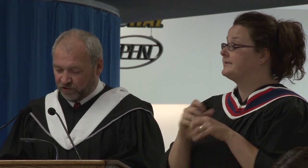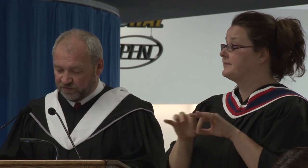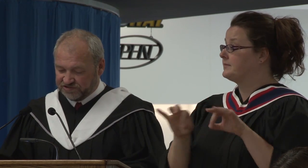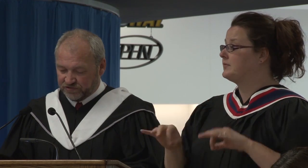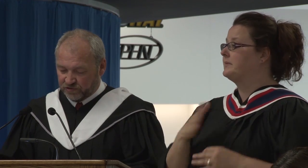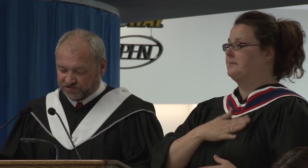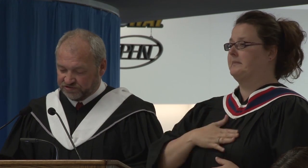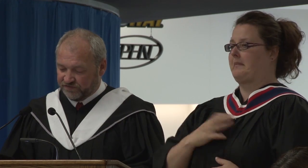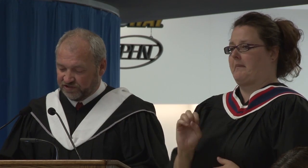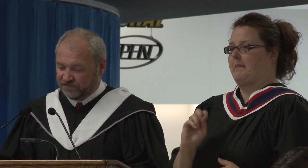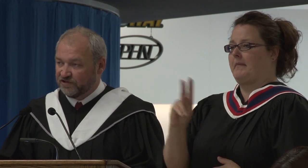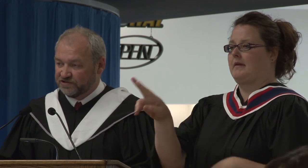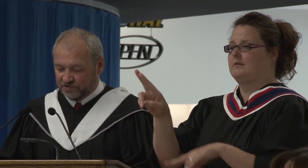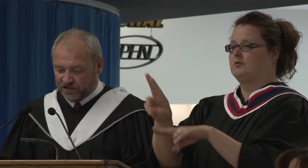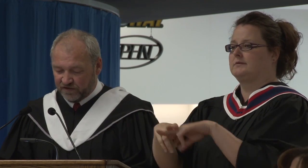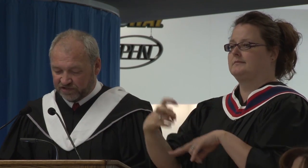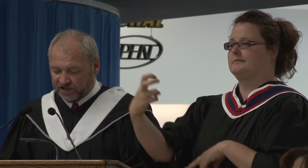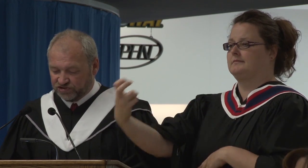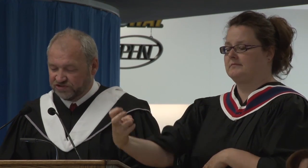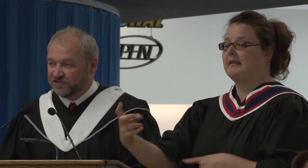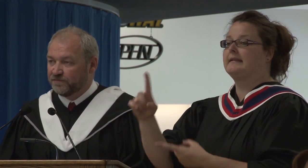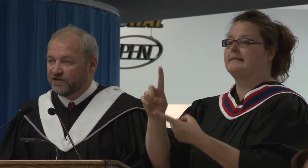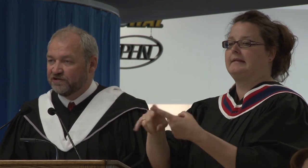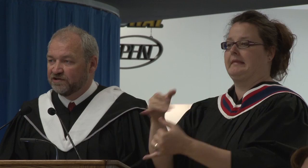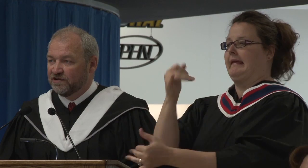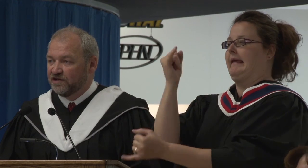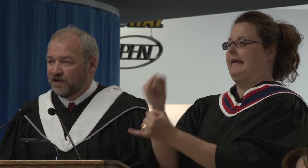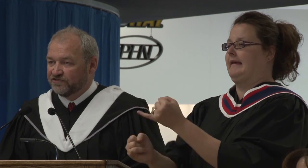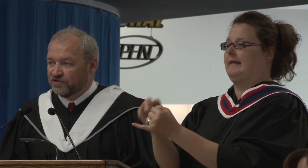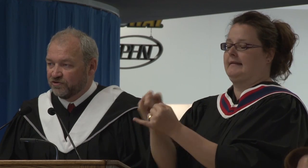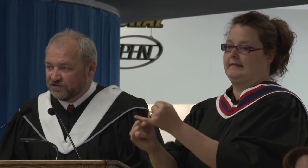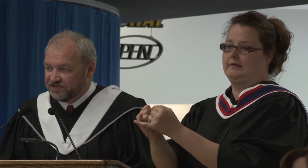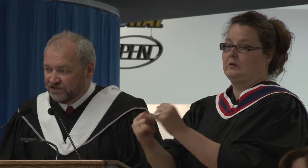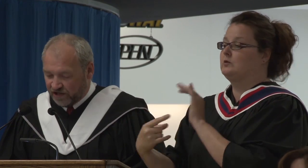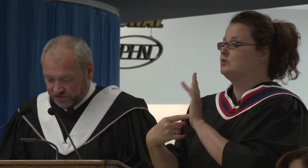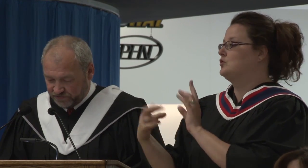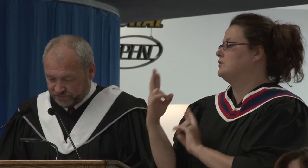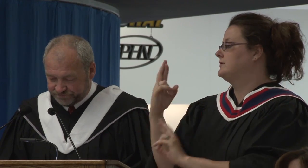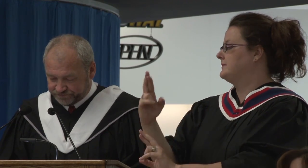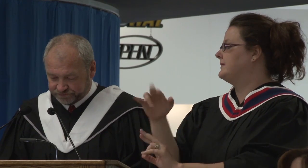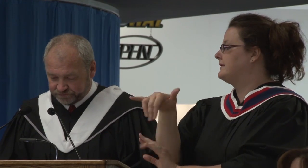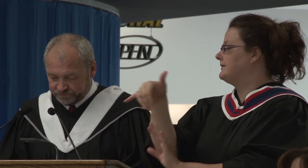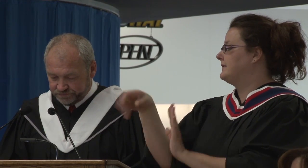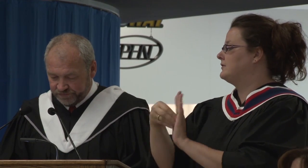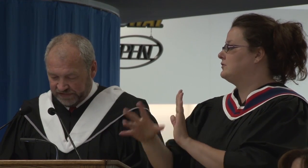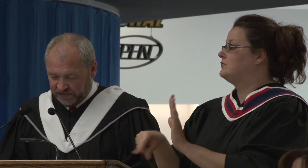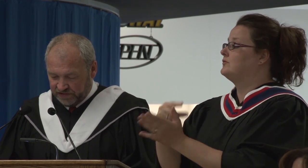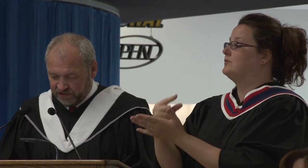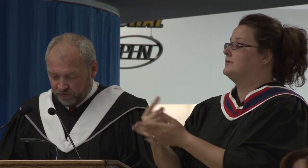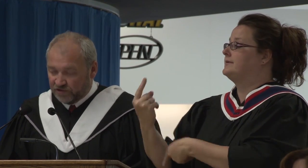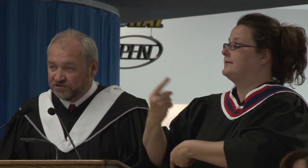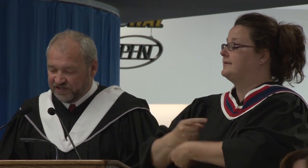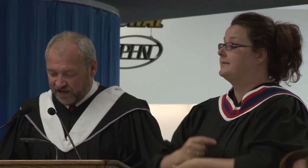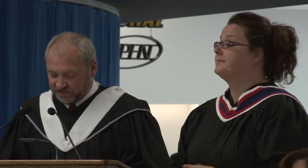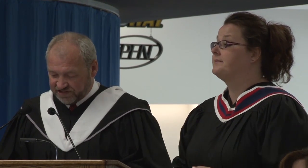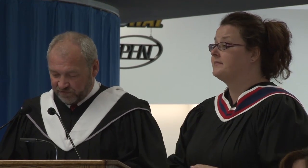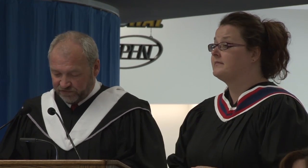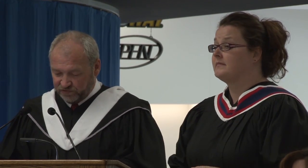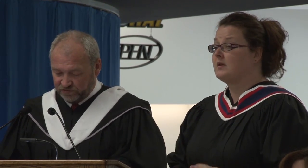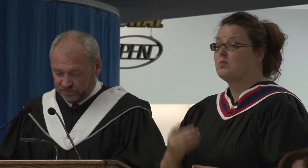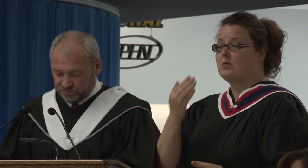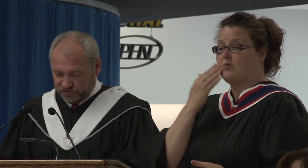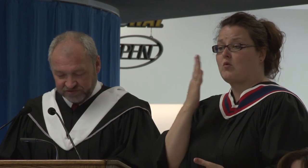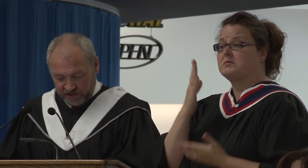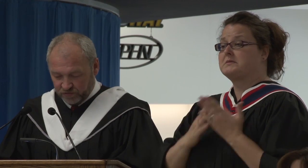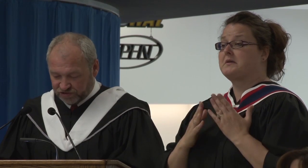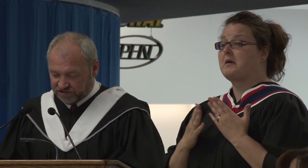their diplomas or certificates until convocation is completed as a courtesy to others. We understand that some of